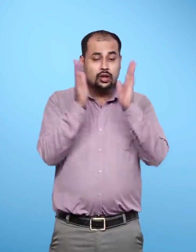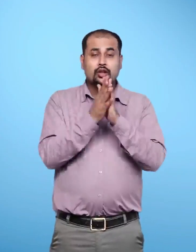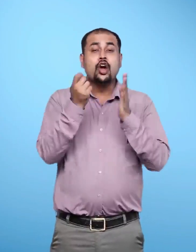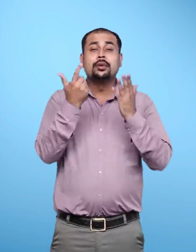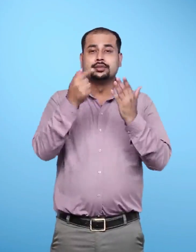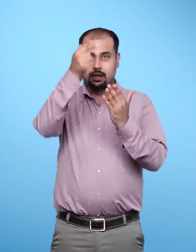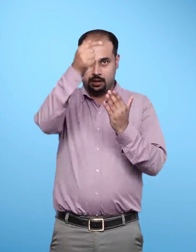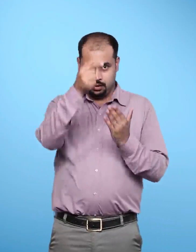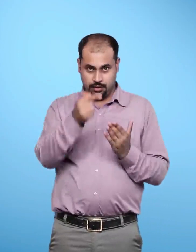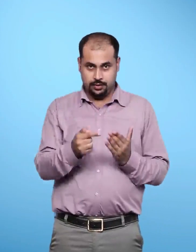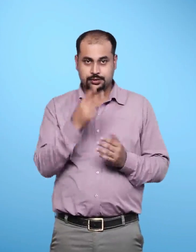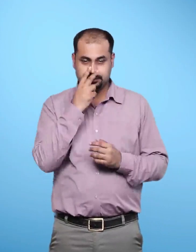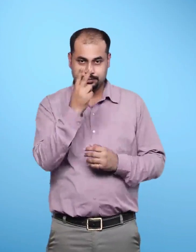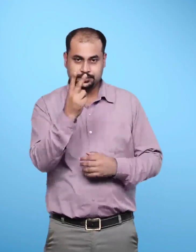Monthly costs.